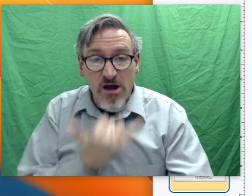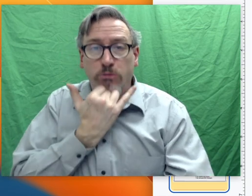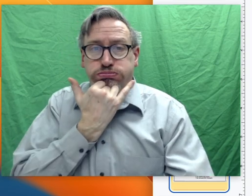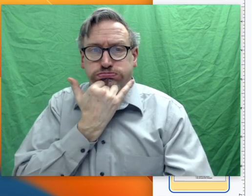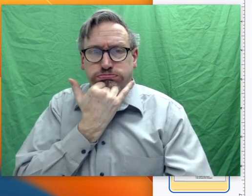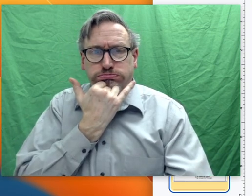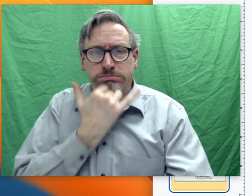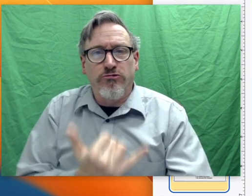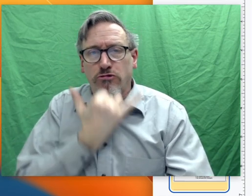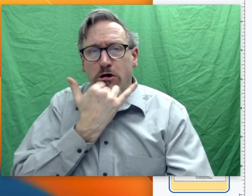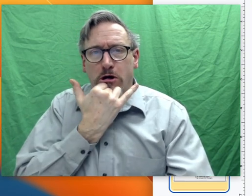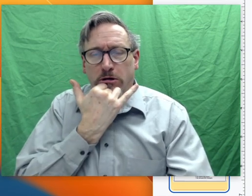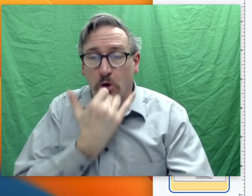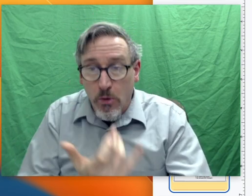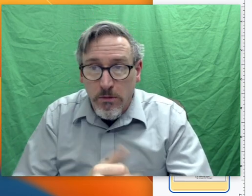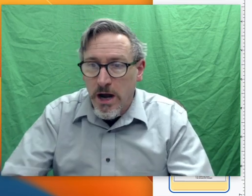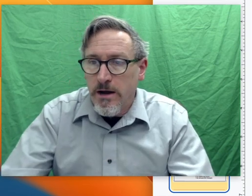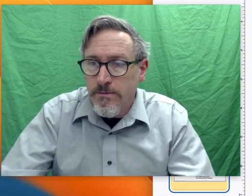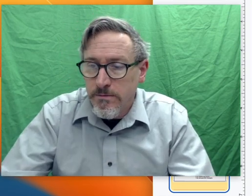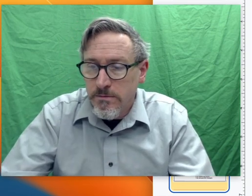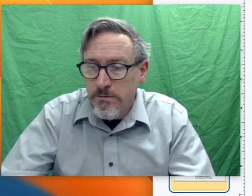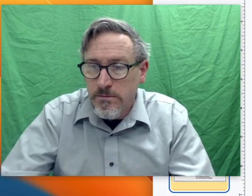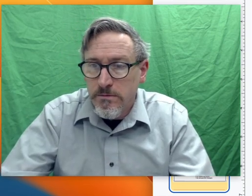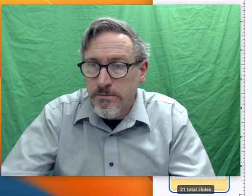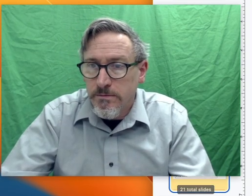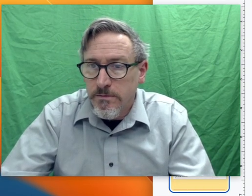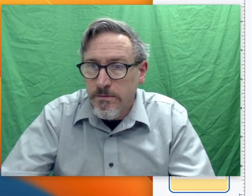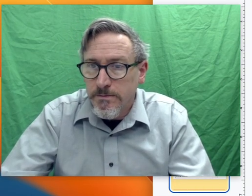see this, oh, wrong.